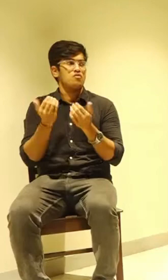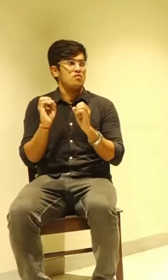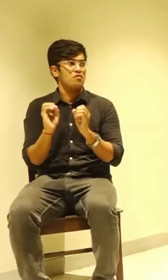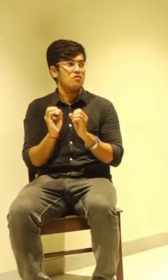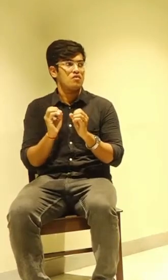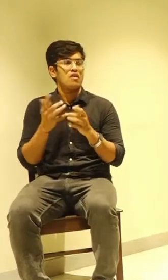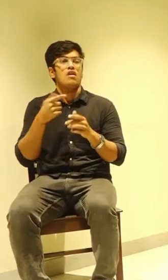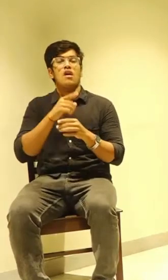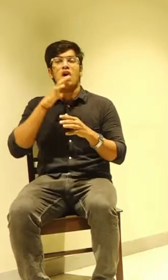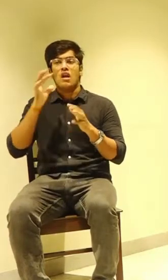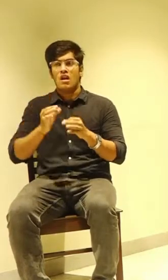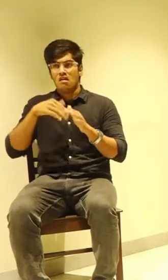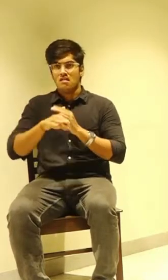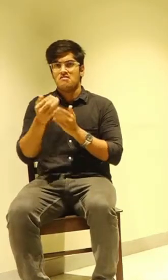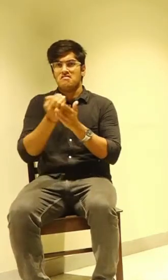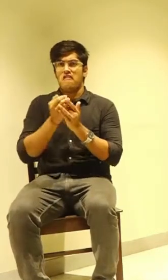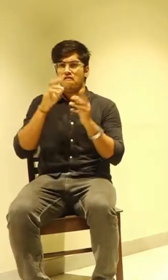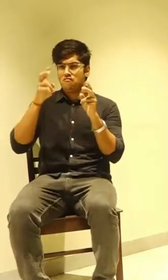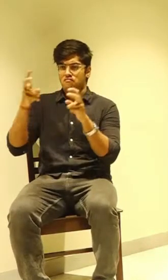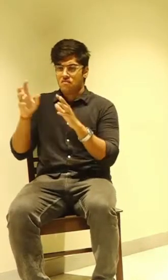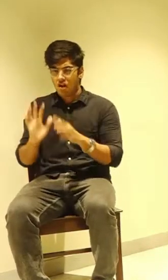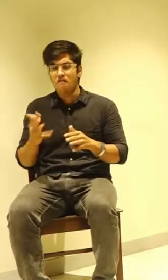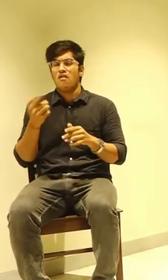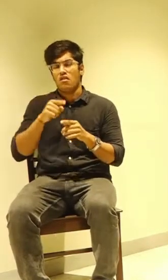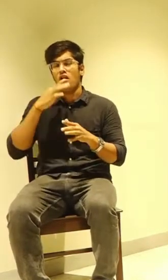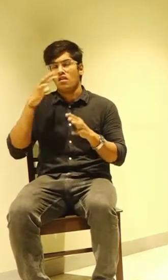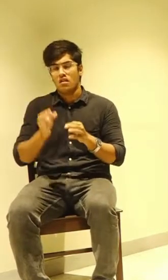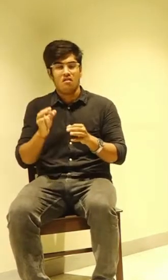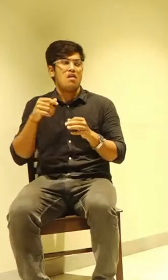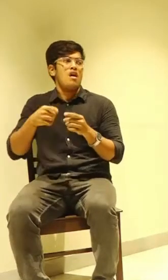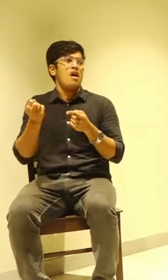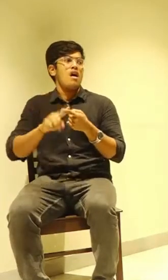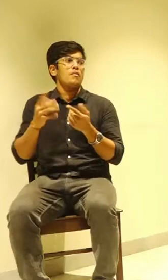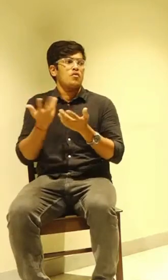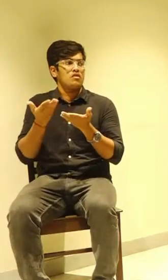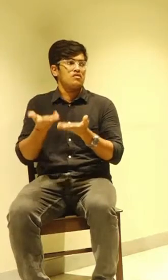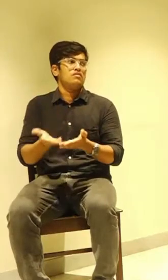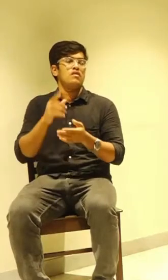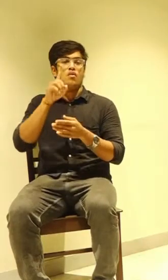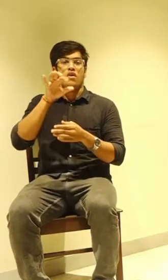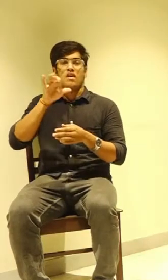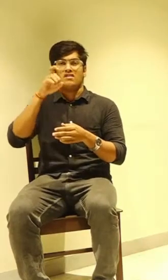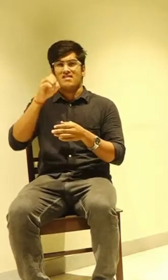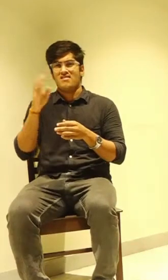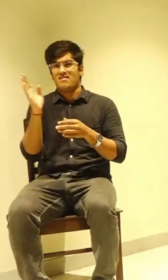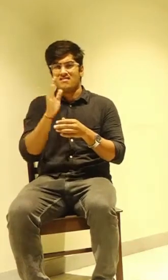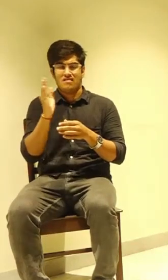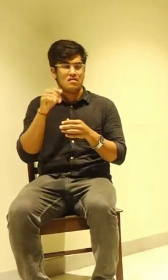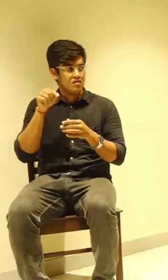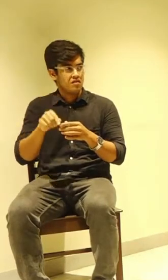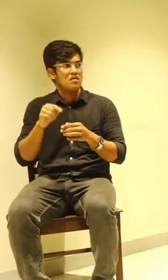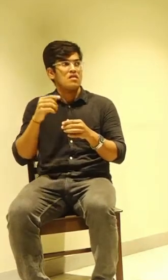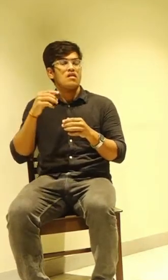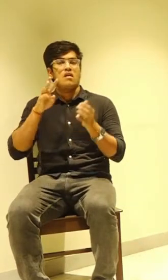necessary safeguards in the Constitution. That's basically what happened. And ultimately by the 1970s, and this is just before the